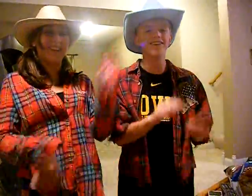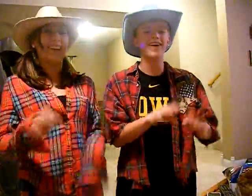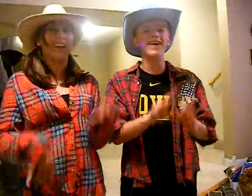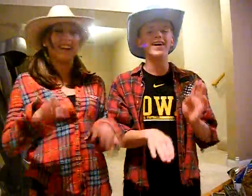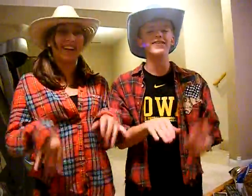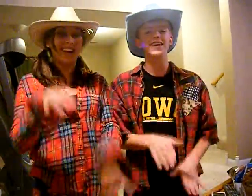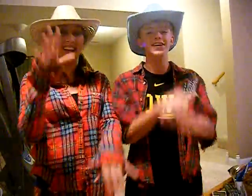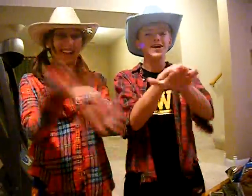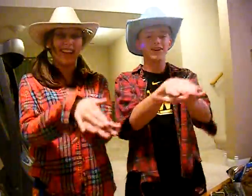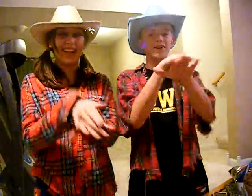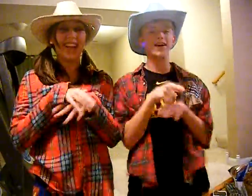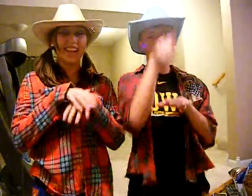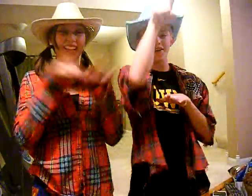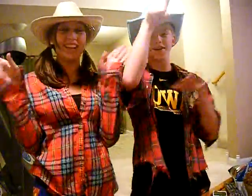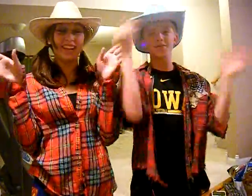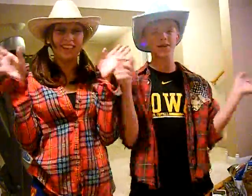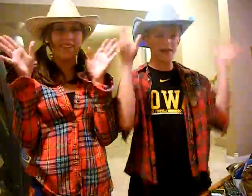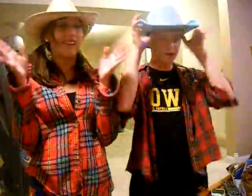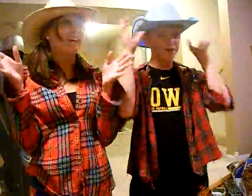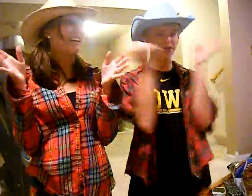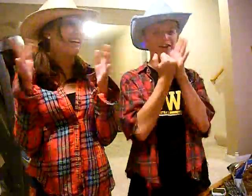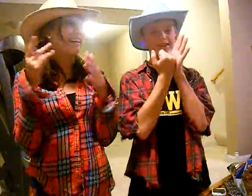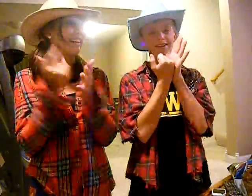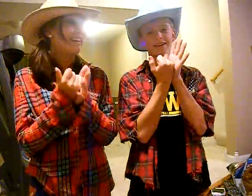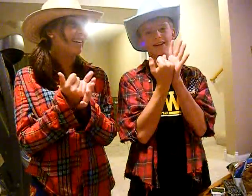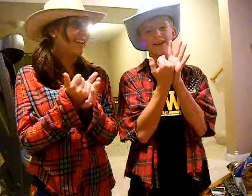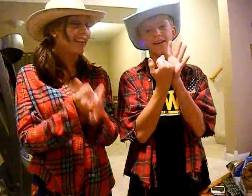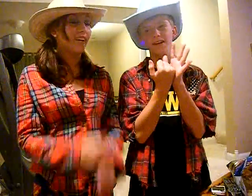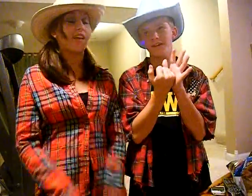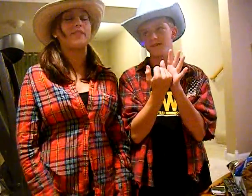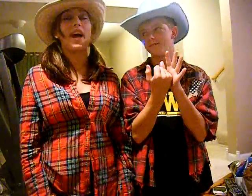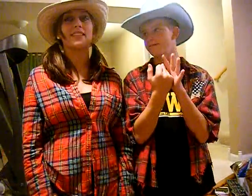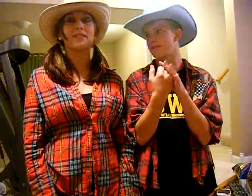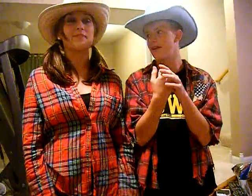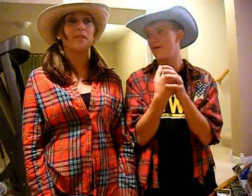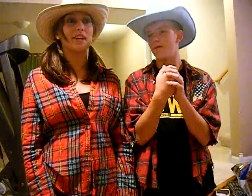LG Turtle unicorn moose turkey okay